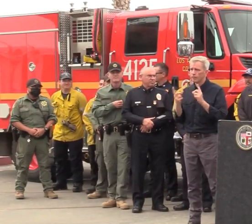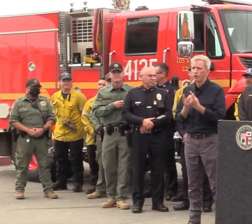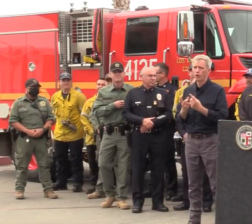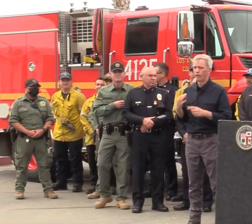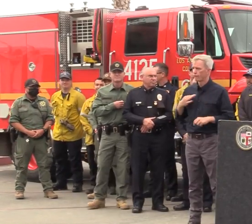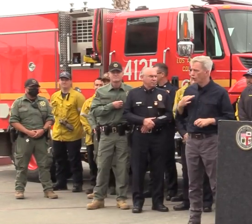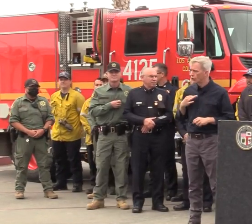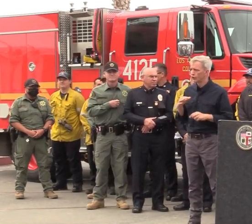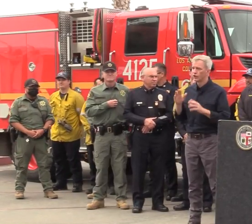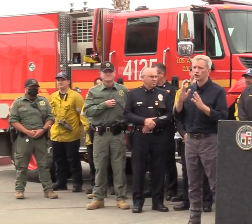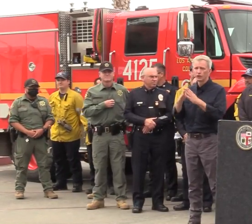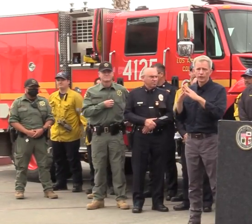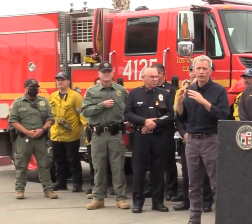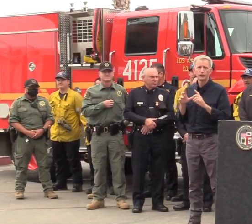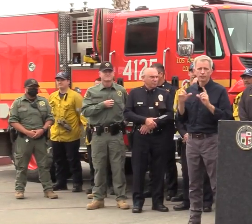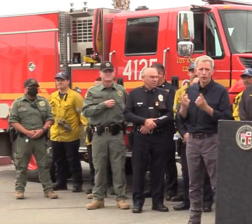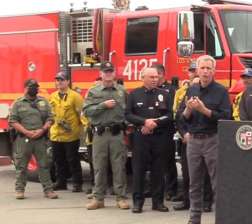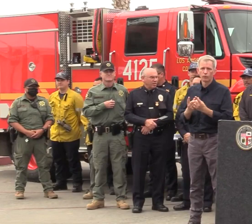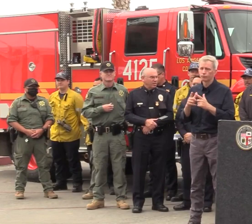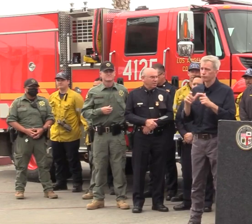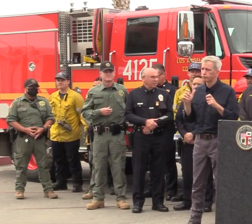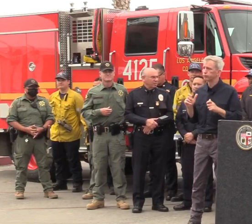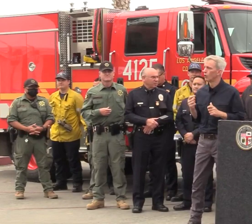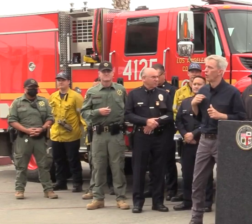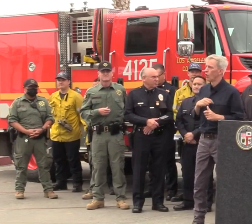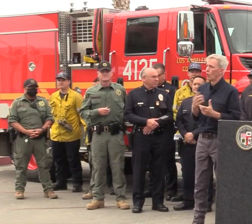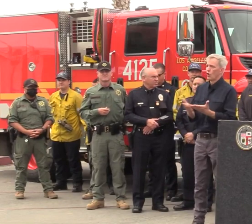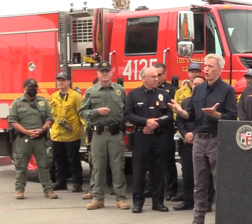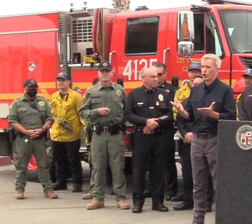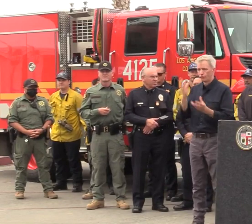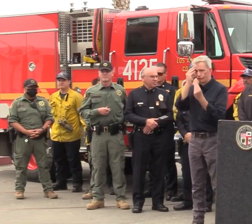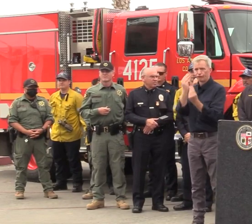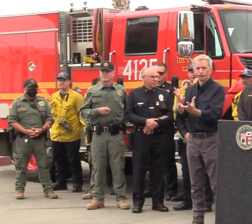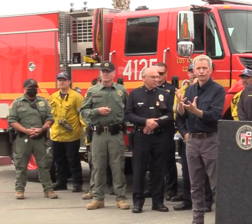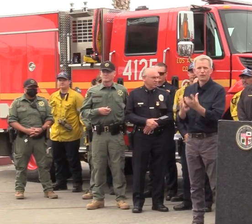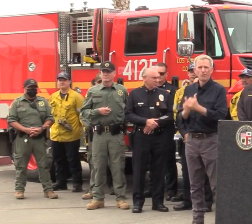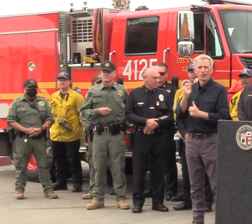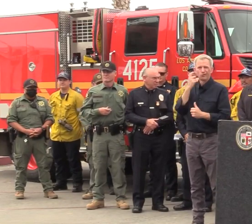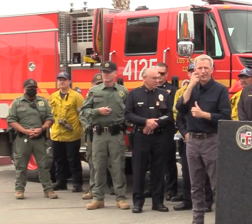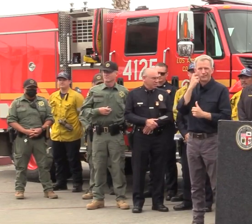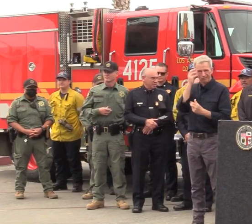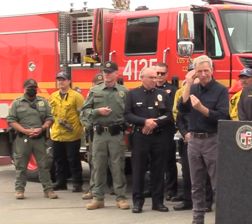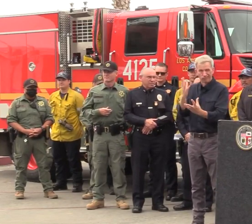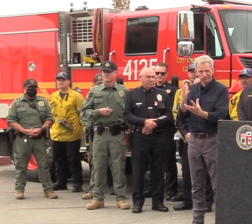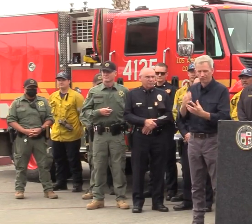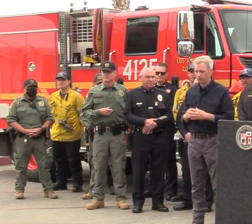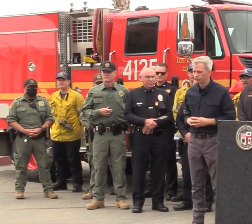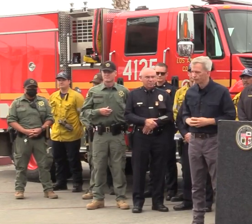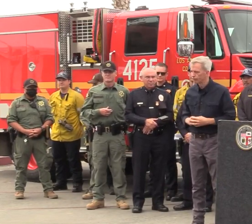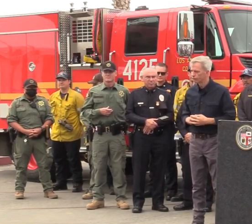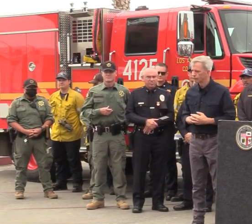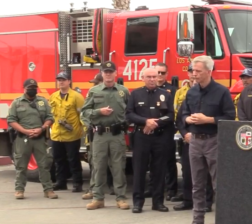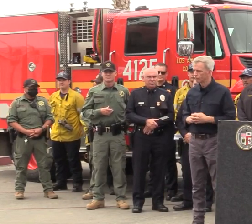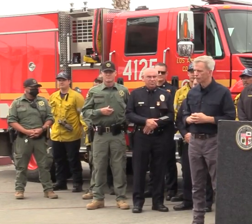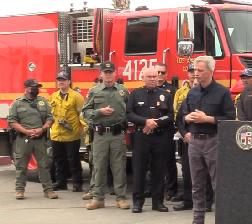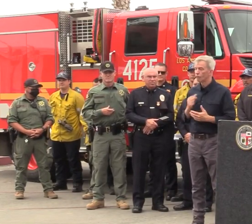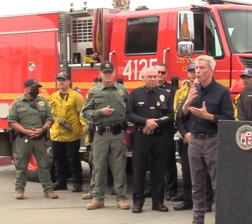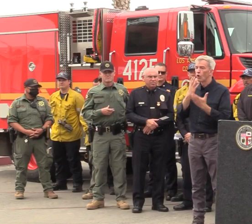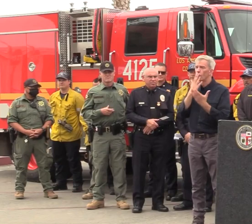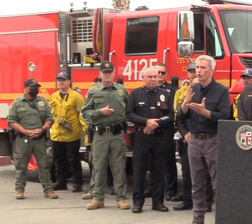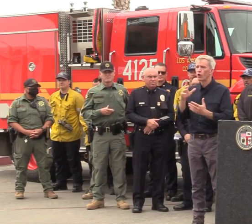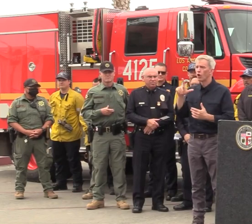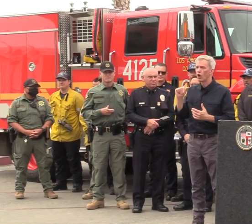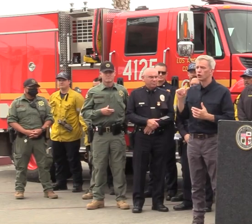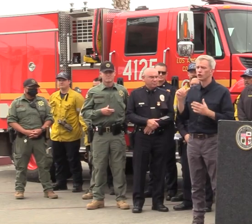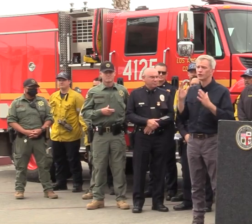departments, and we're here to share the latest information on the brush fire in the Pacific Palisades. Let me start by acknowledging Los Angeles City Fire